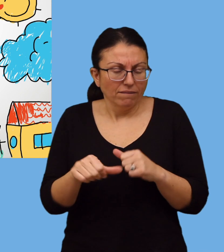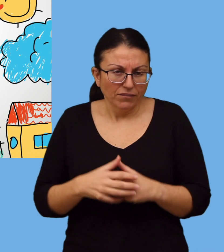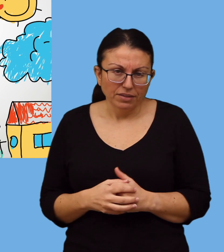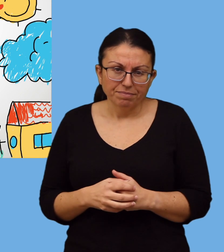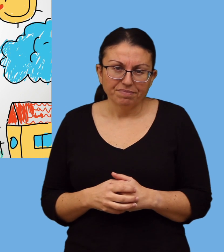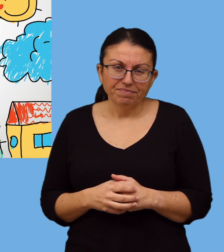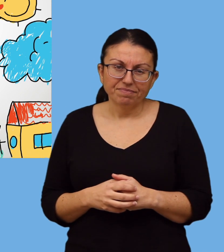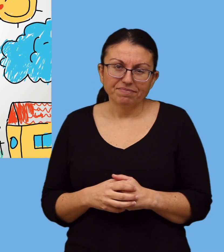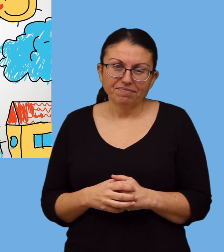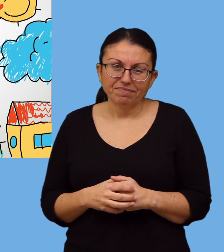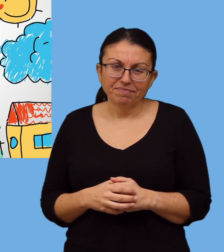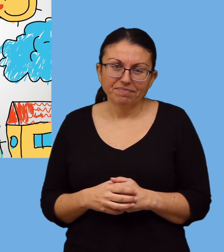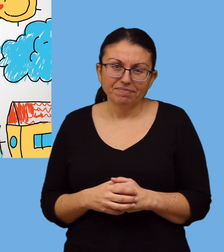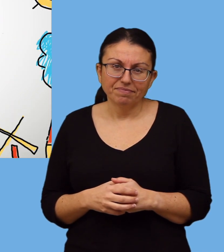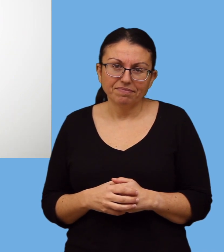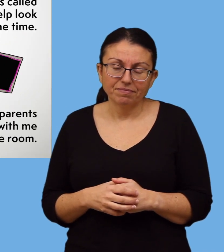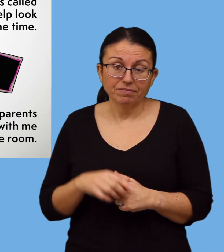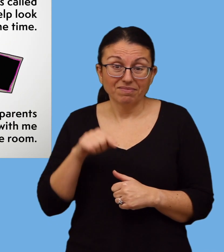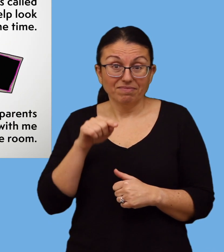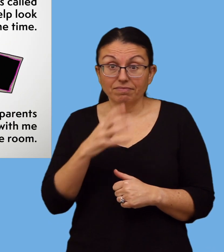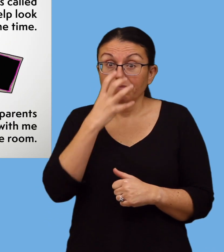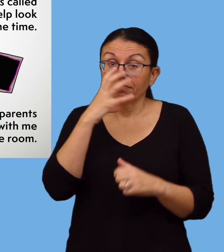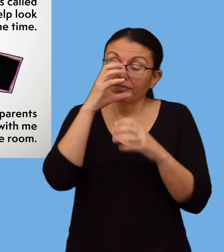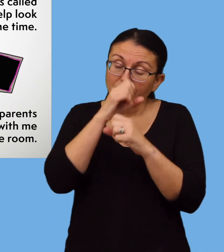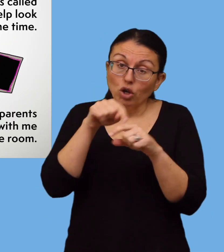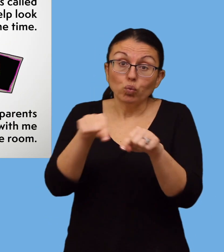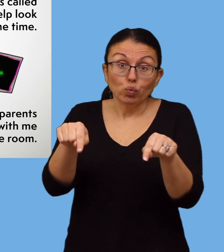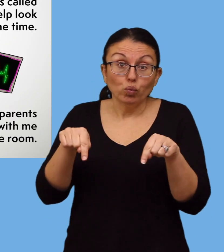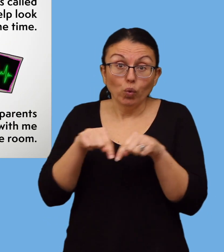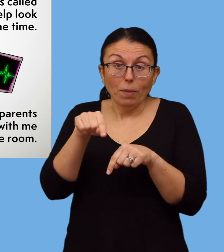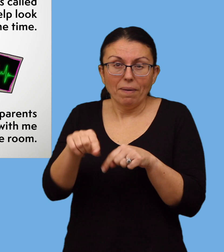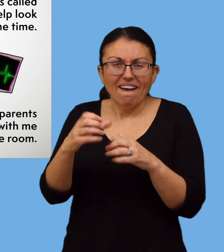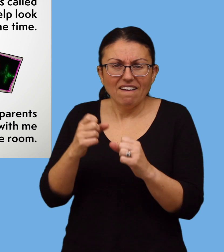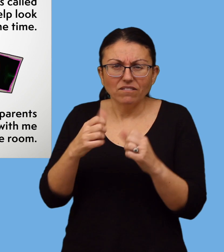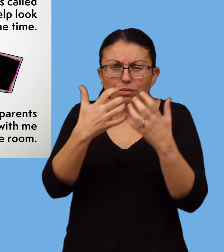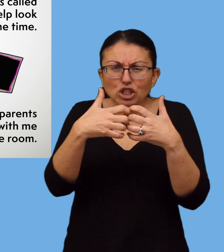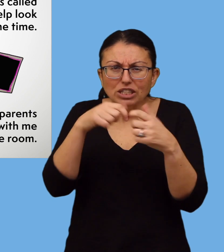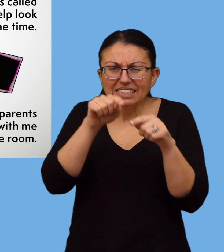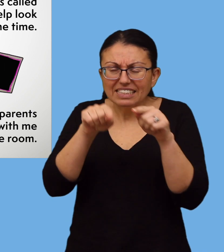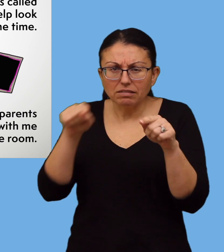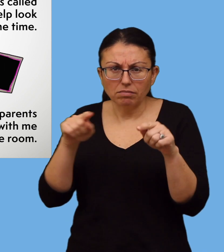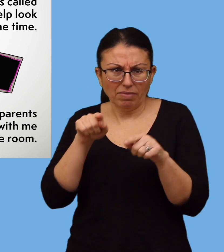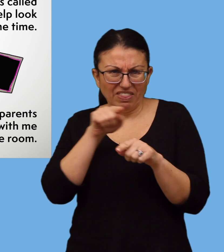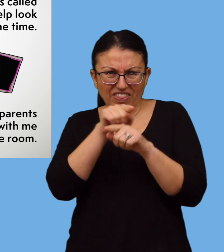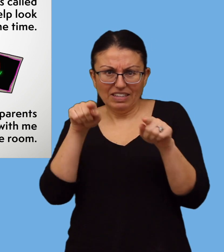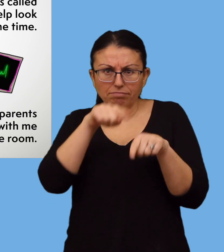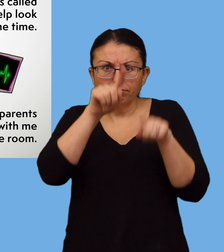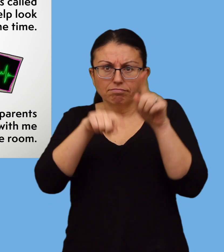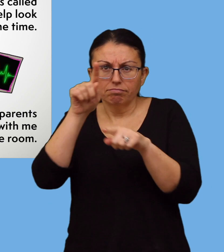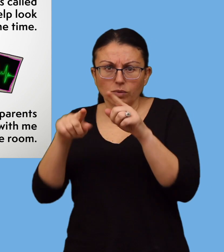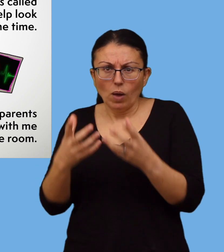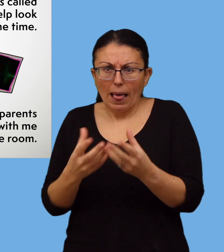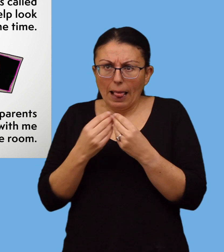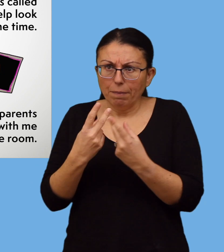The anaesthetic room. In the anaesthetic room, there were machines called monitors to help look after me all